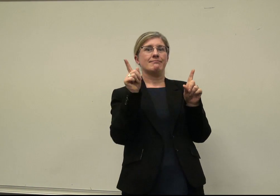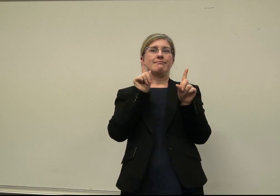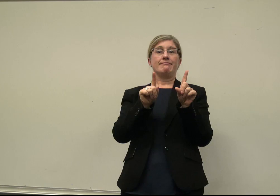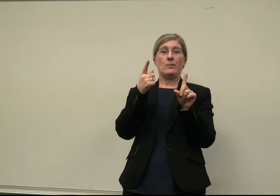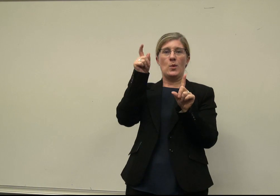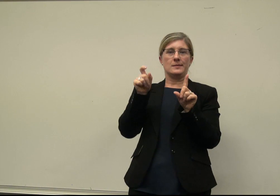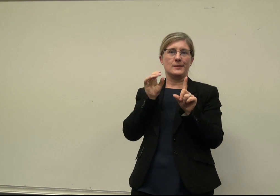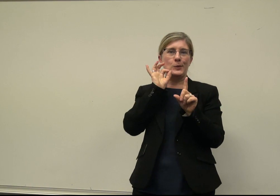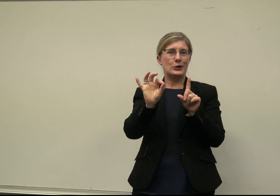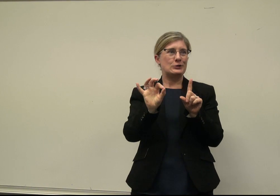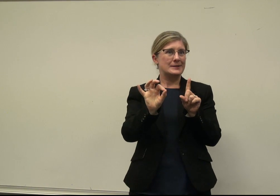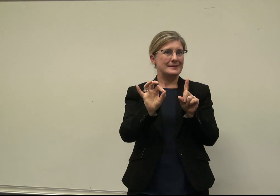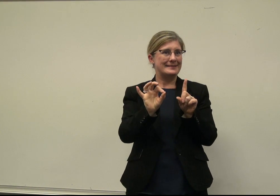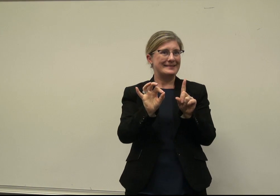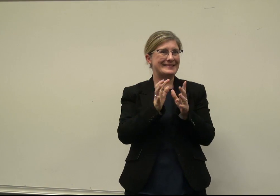question. Hi.